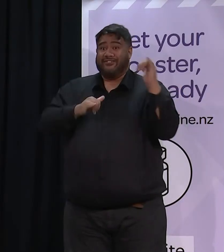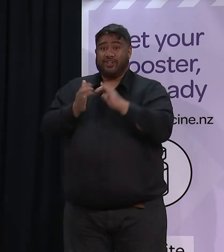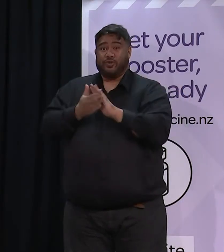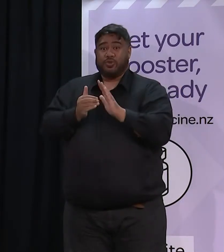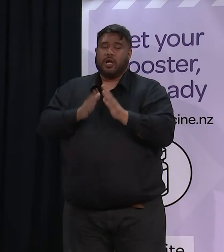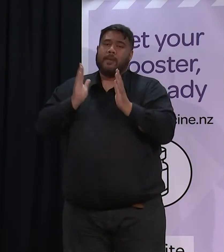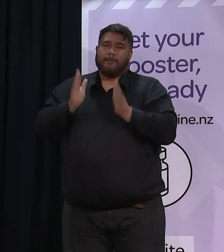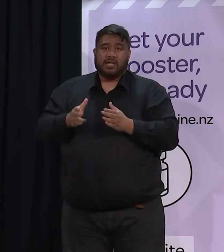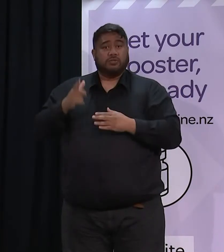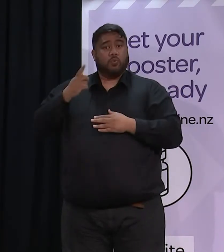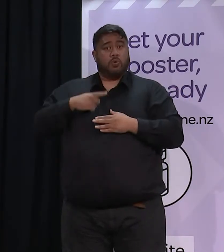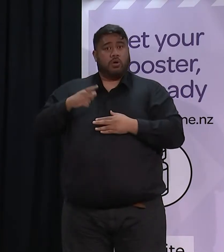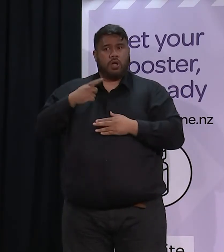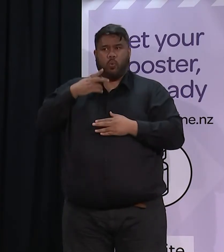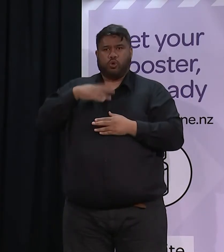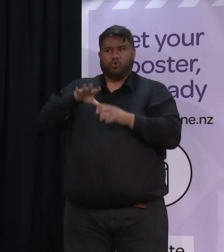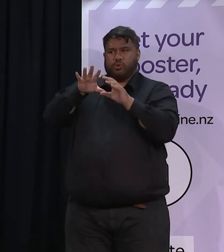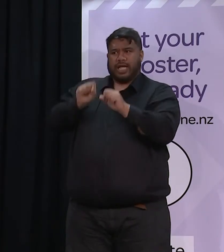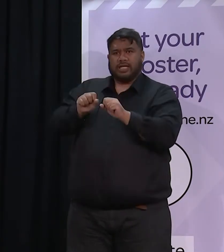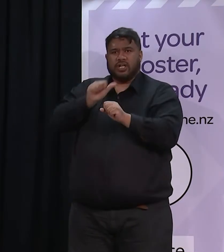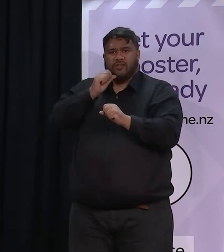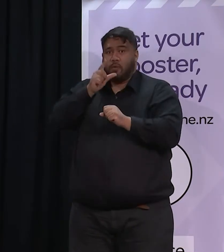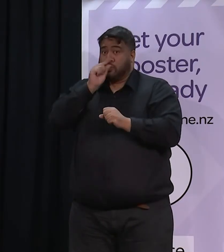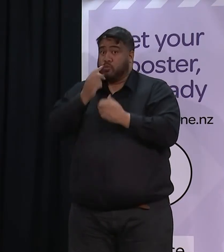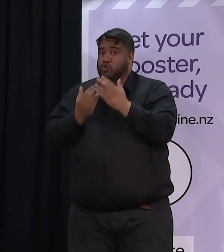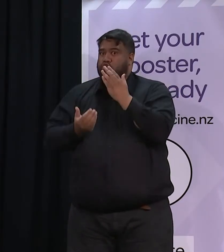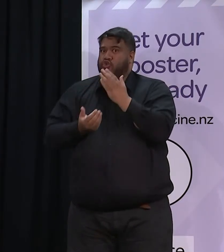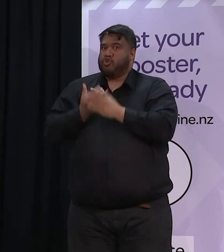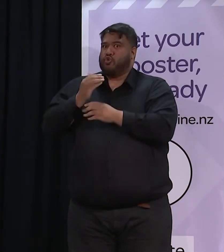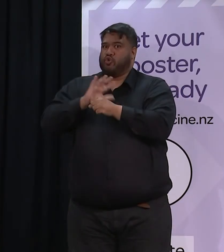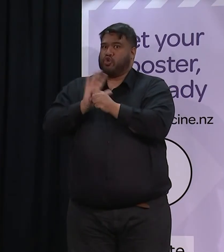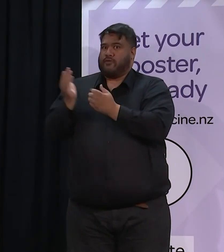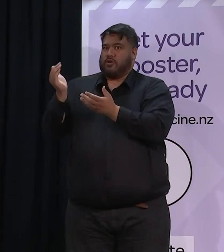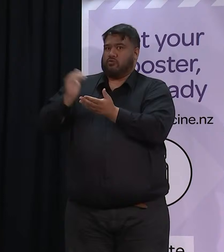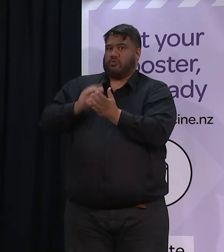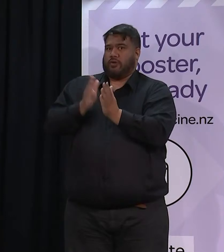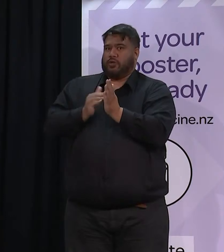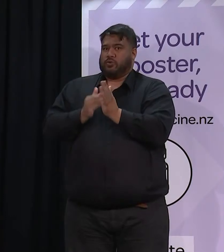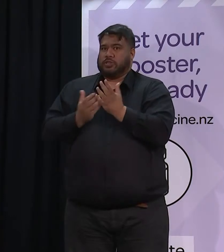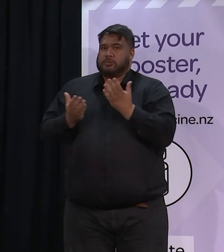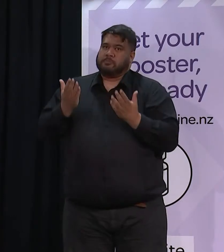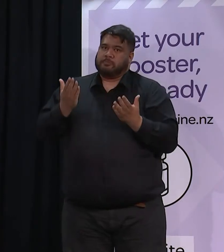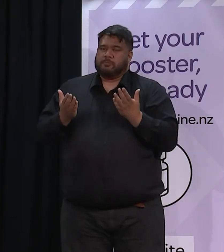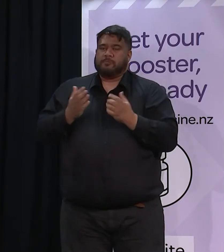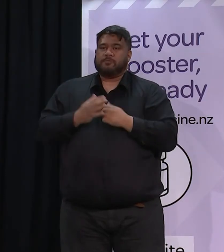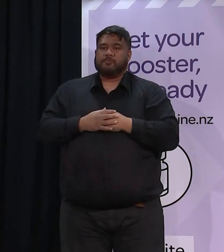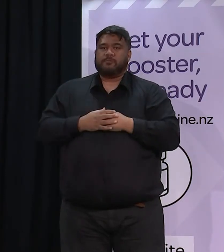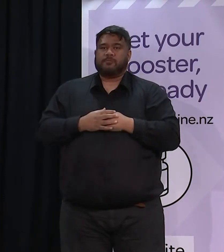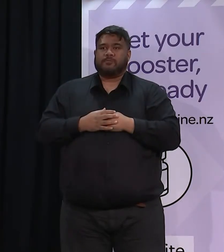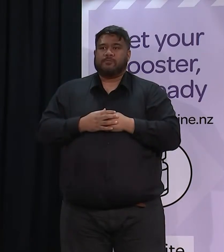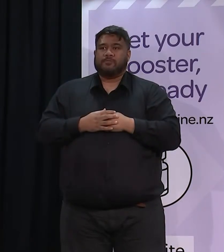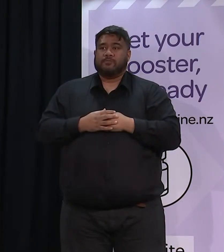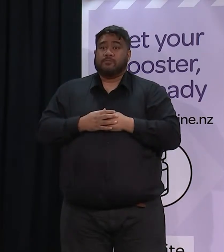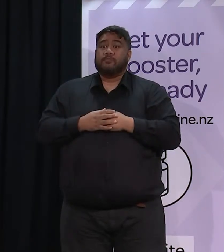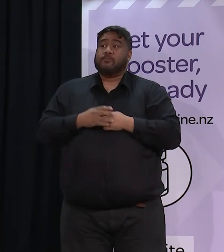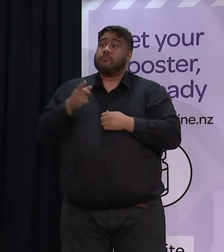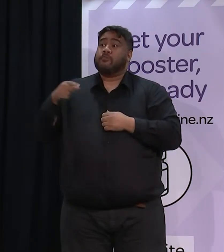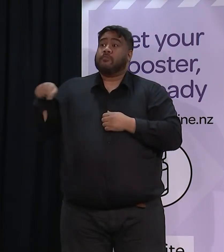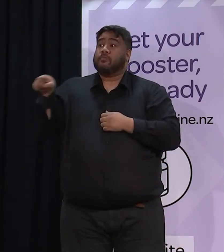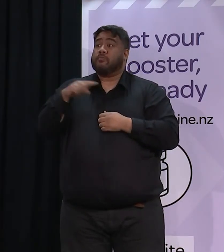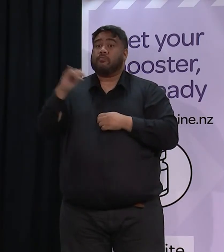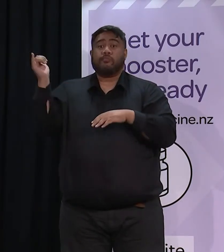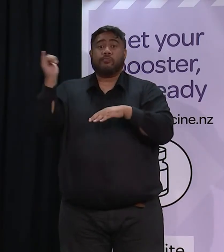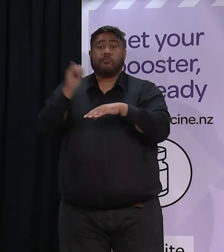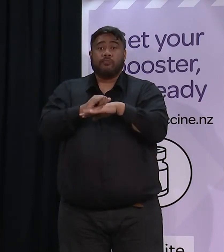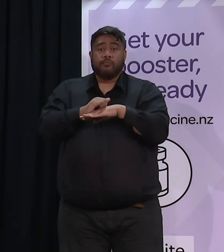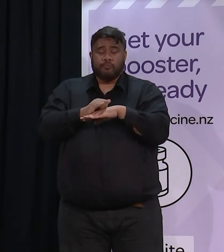results so we know what strains of the virus are entering the country. All incoming travellers, of course, will also still be